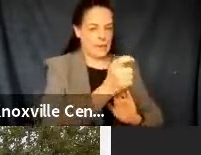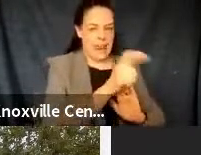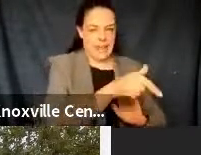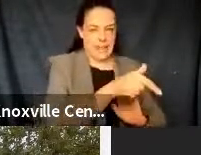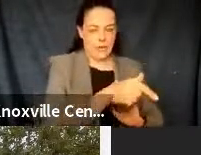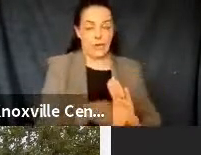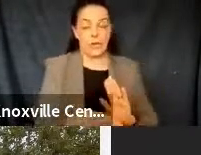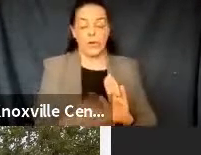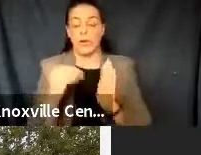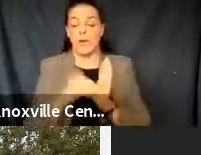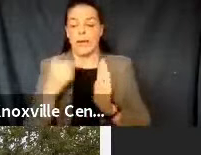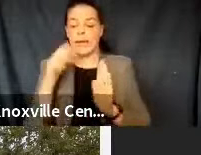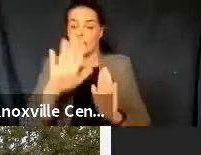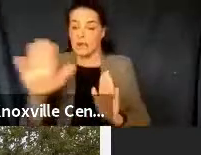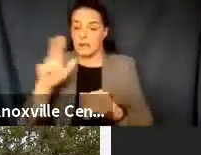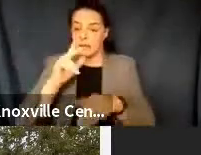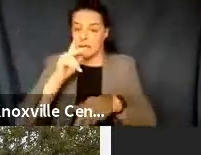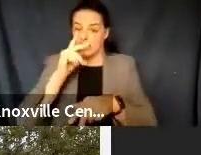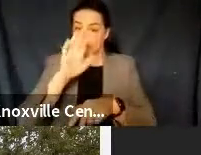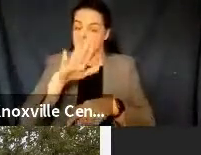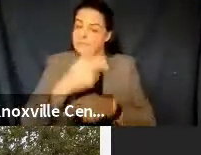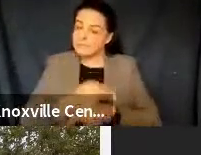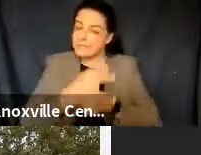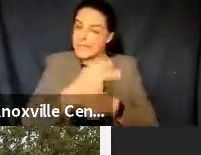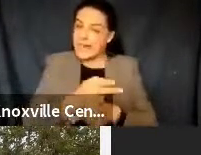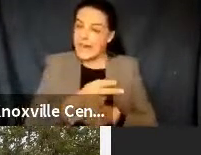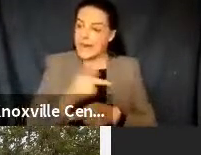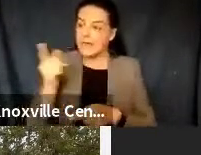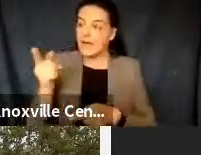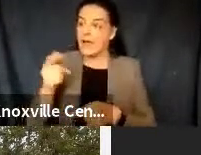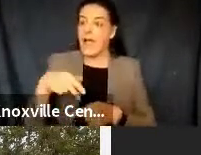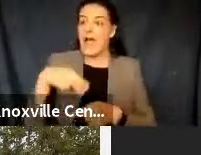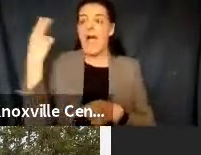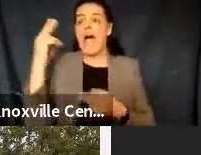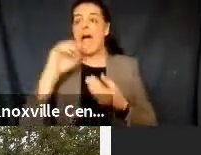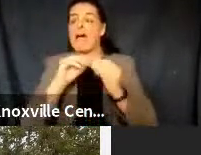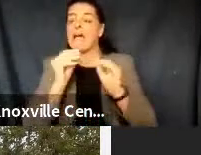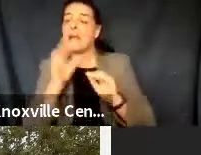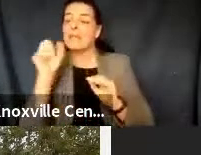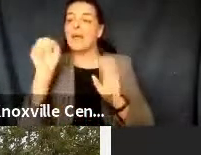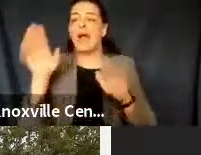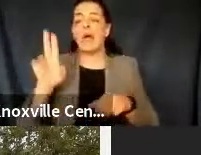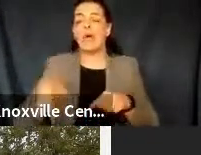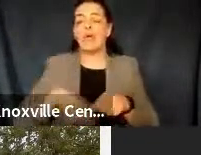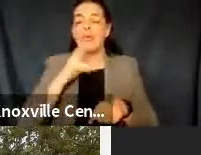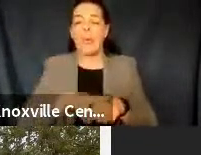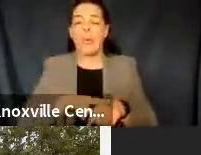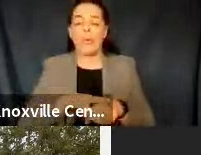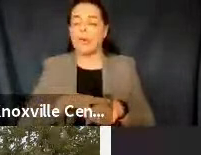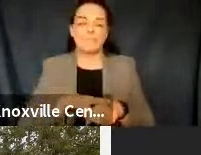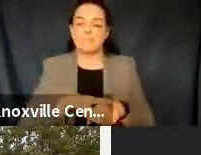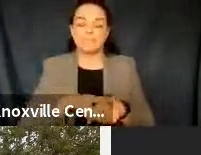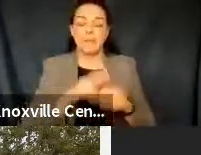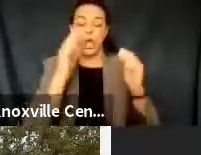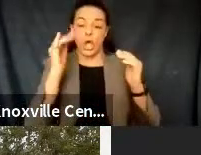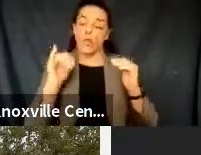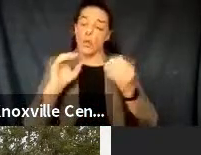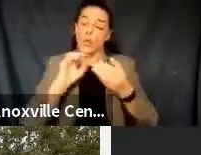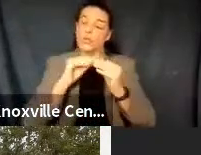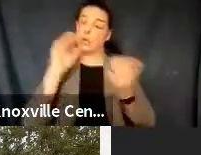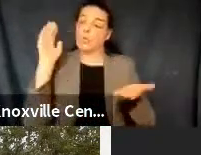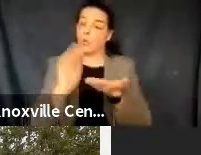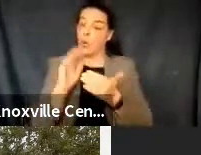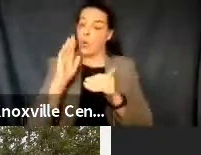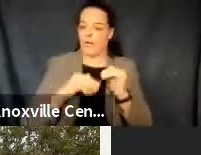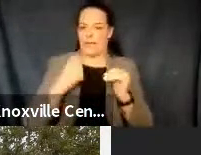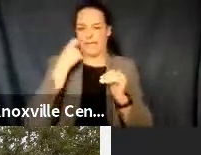Once again, we want to caution folks against accepting a high level of cases as normal. Even though these are lower numbers than they have been in recent